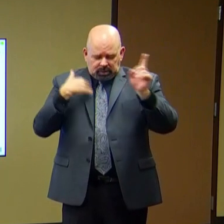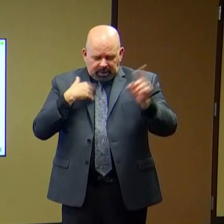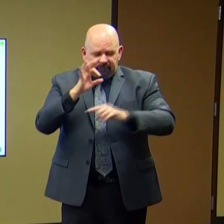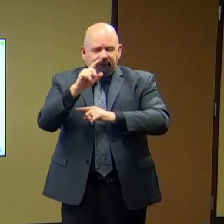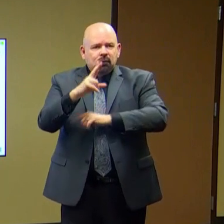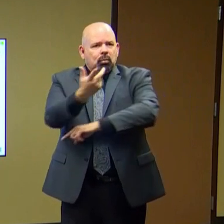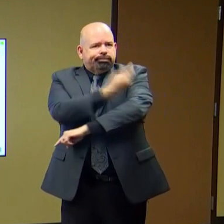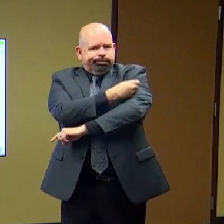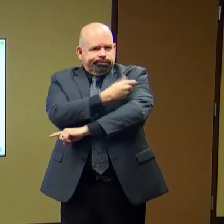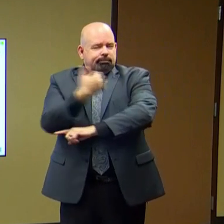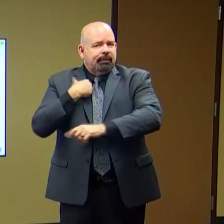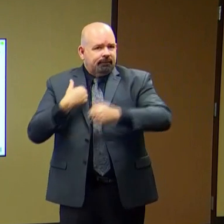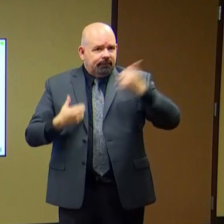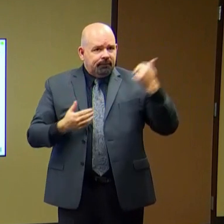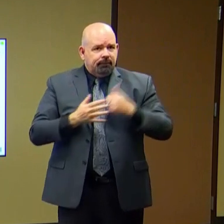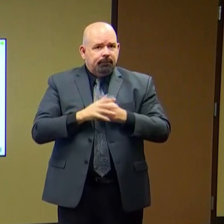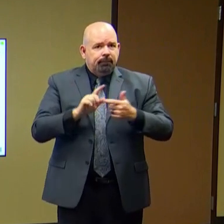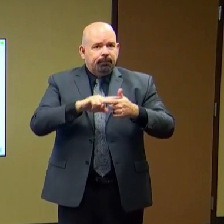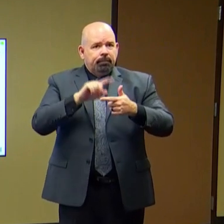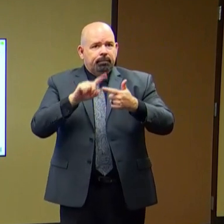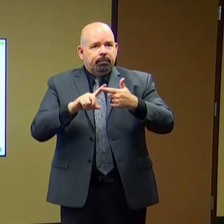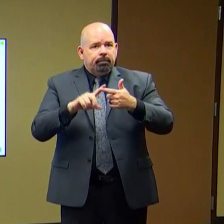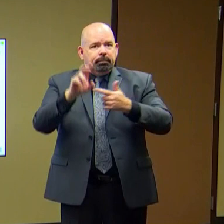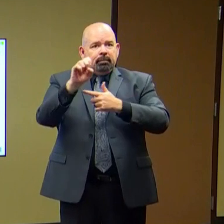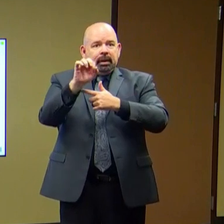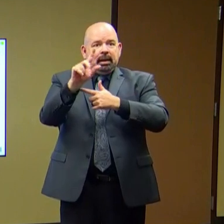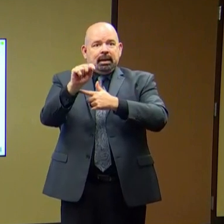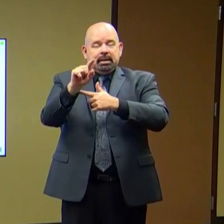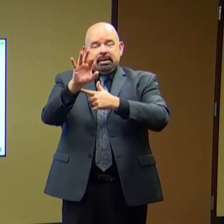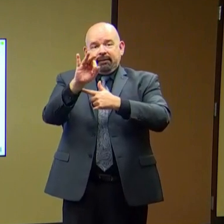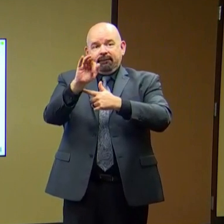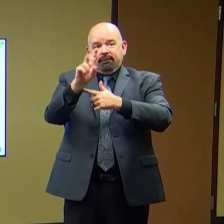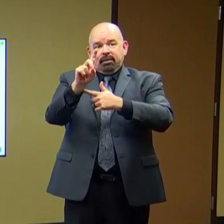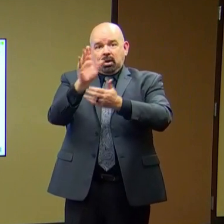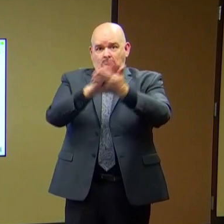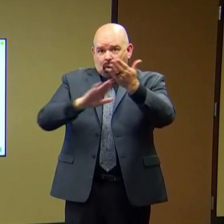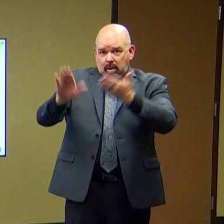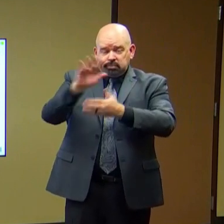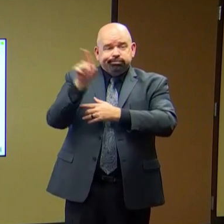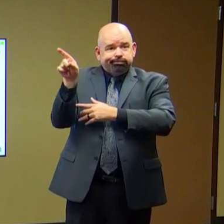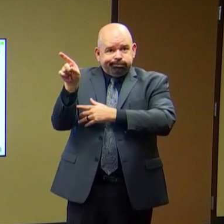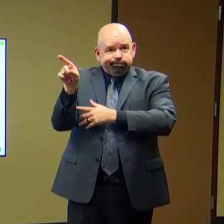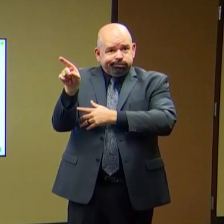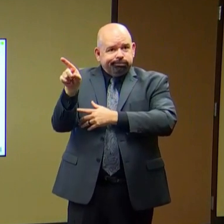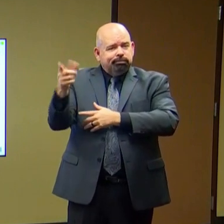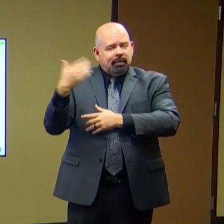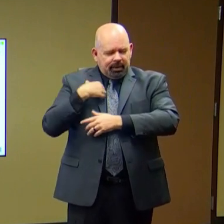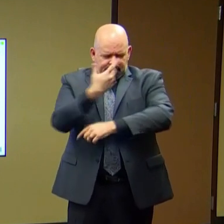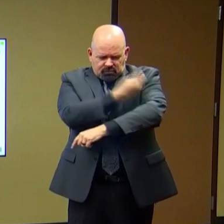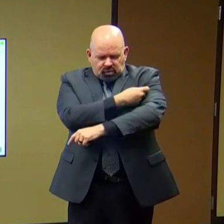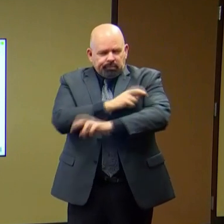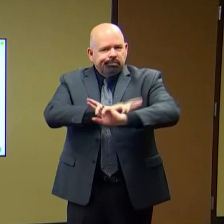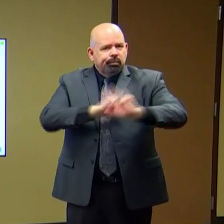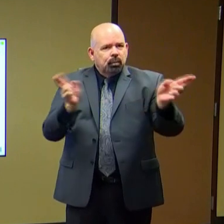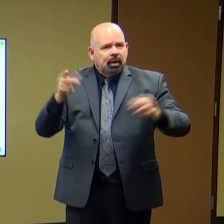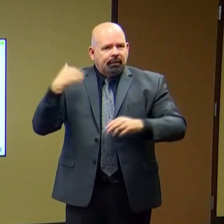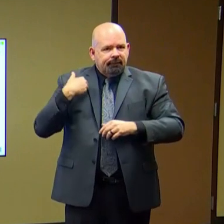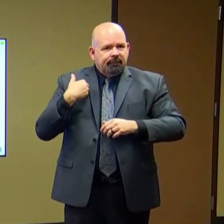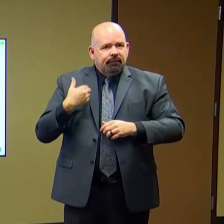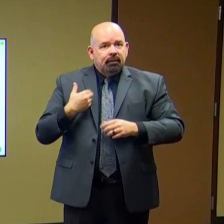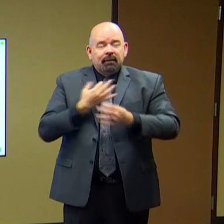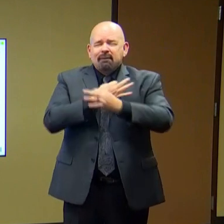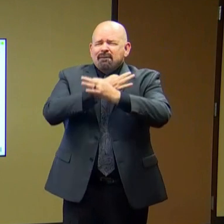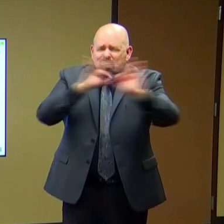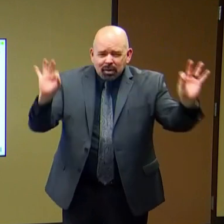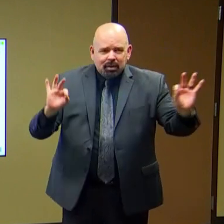go there. If they don't have insurance, you can get a free shot. Go there today, tomorrow. There have not been long lines. You can get